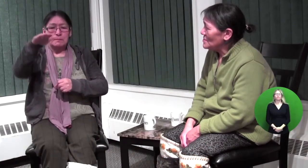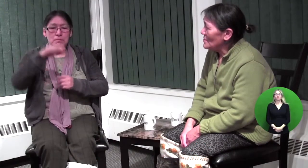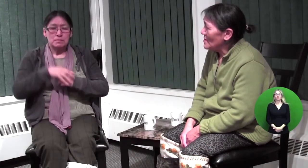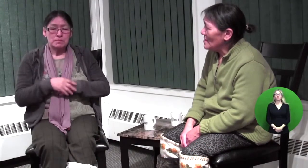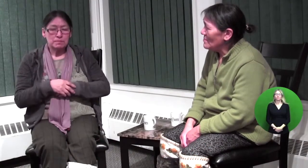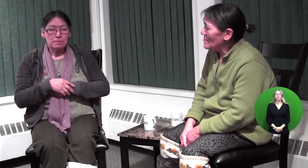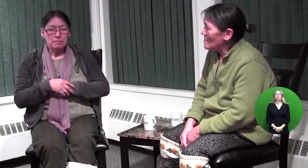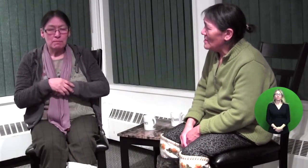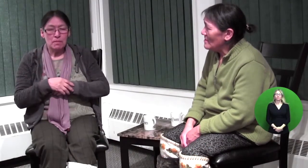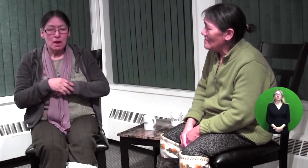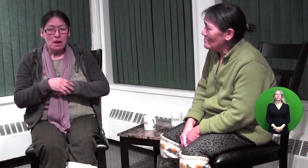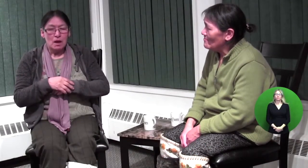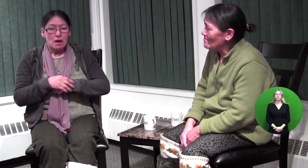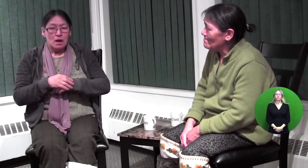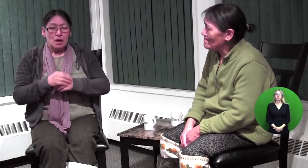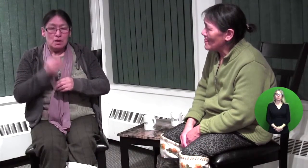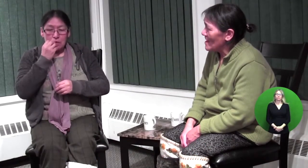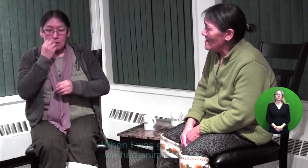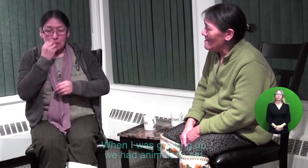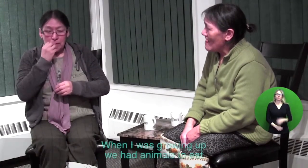When she was growing up,